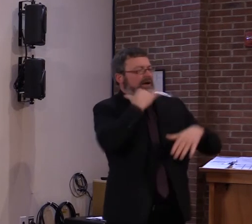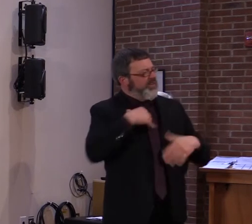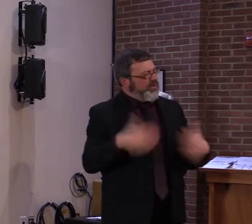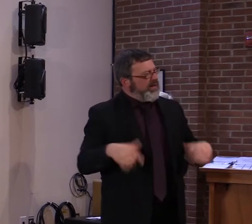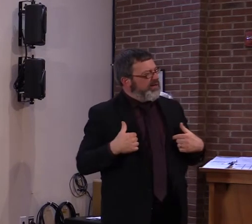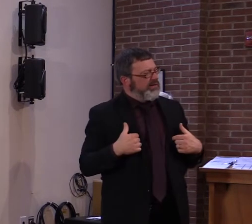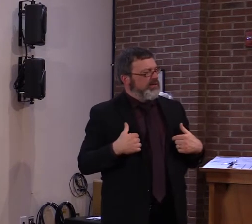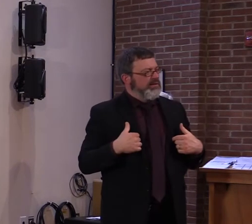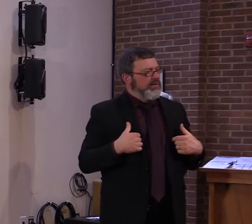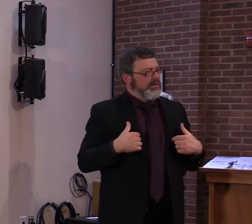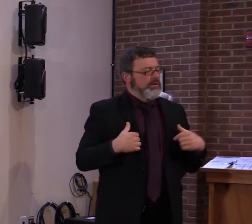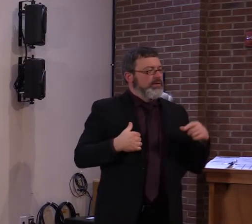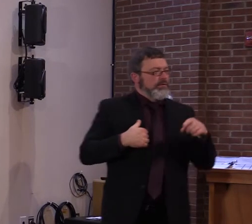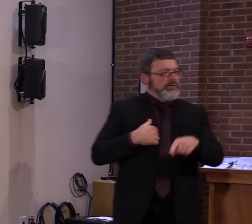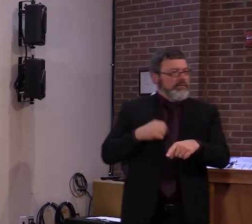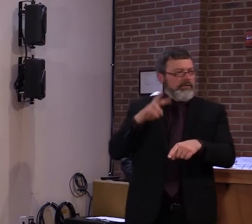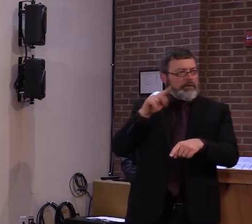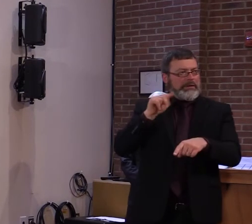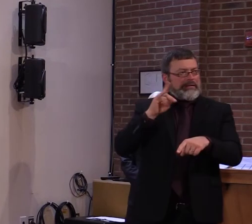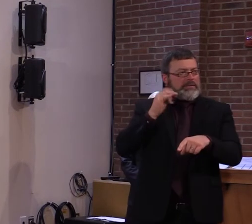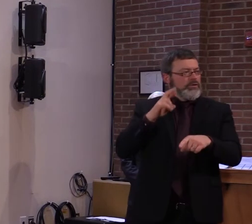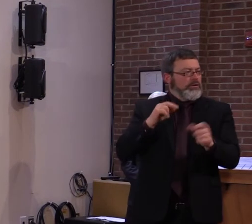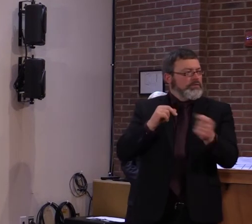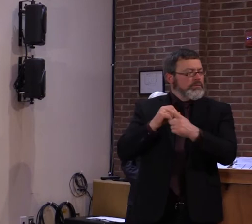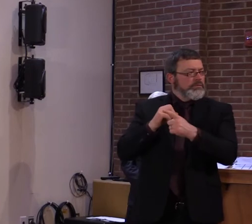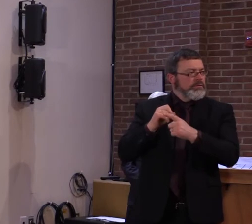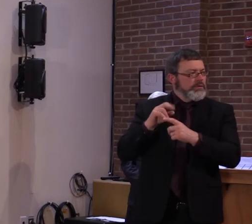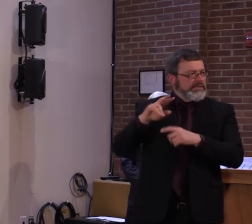I don't think that you should read off all 200